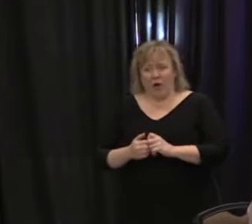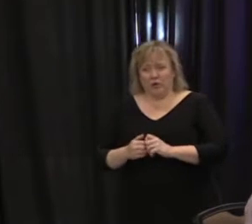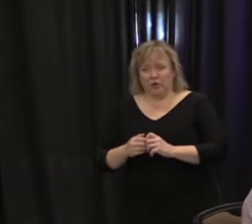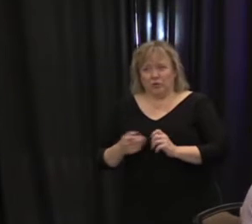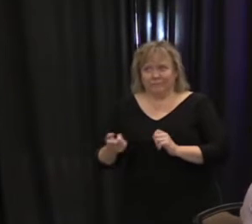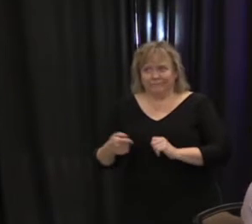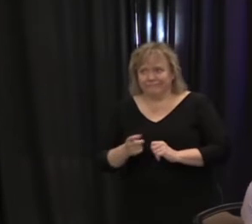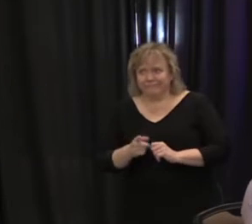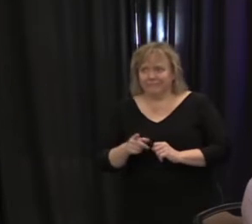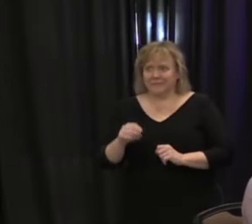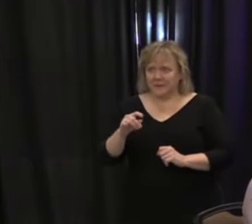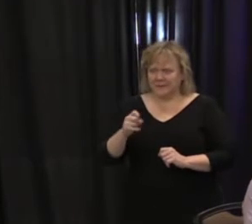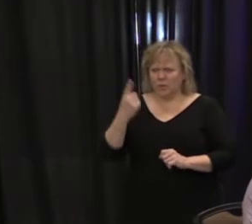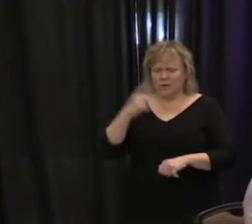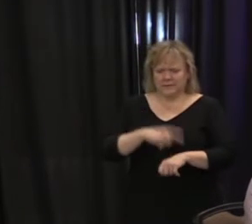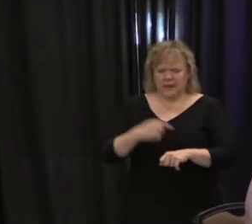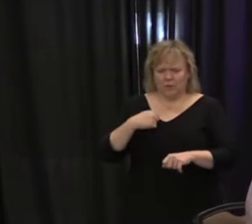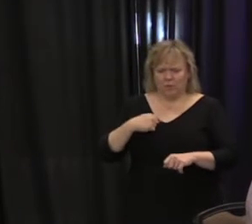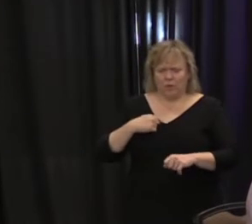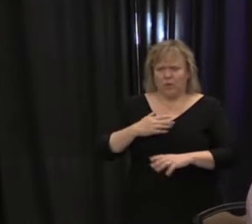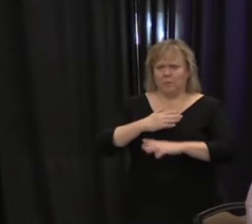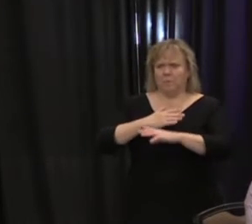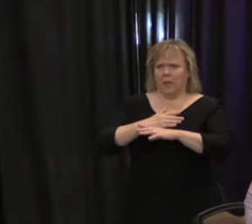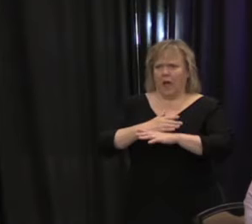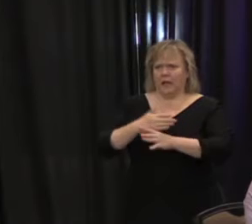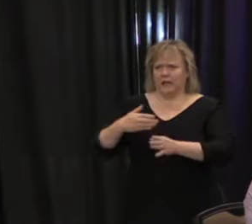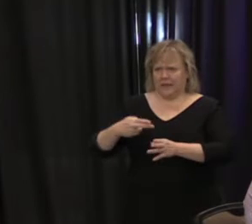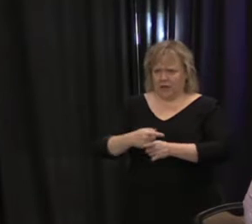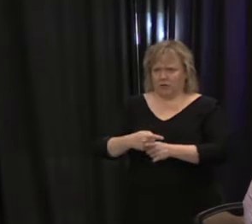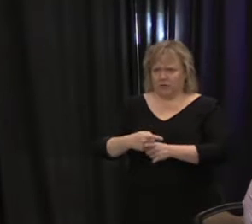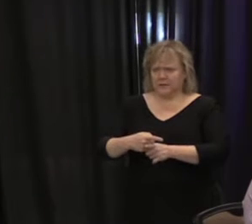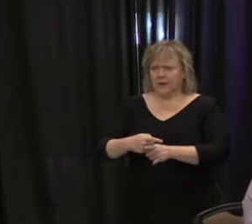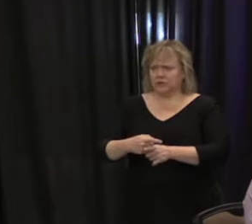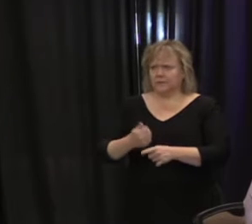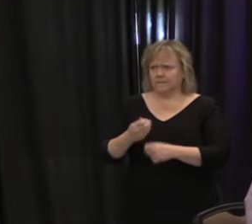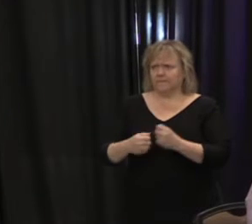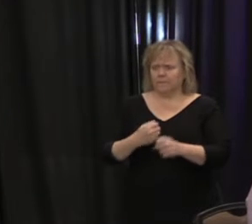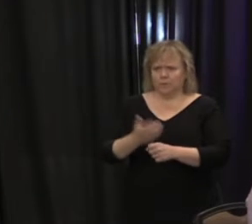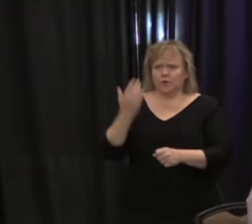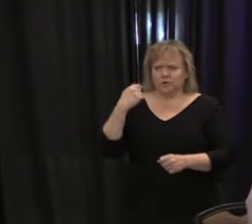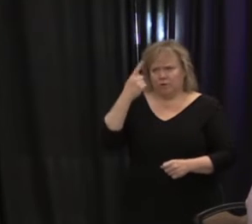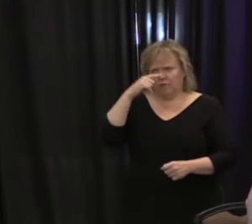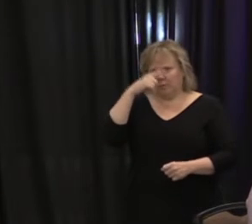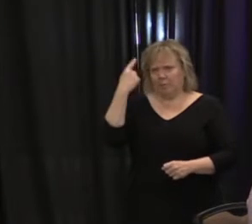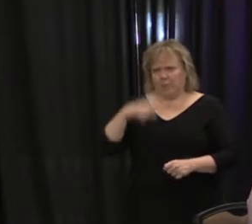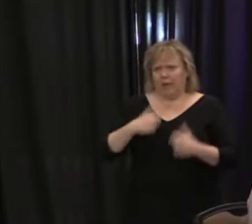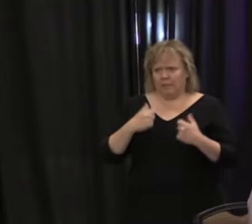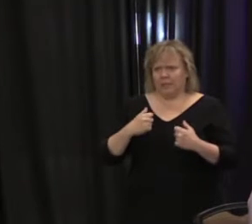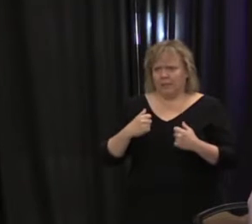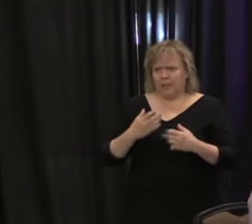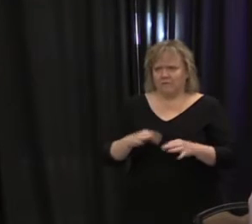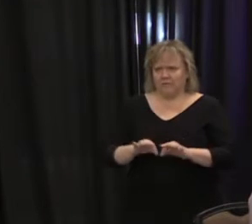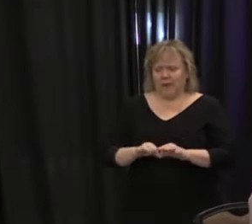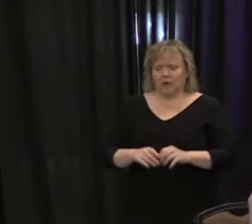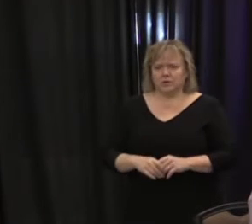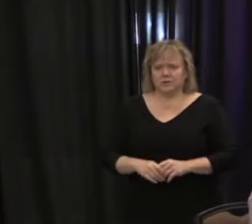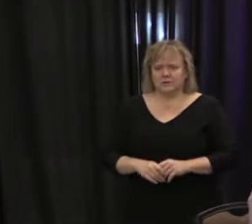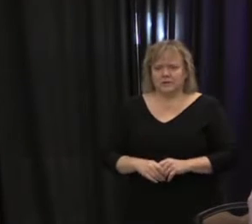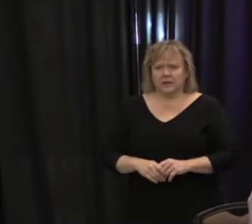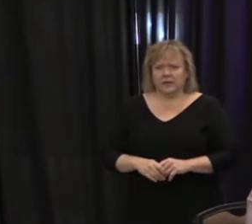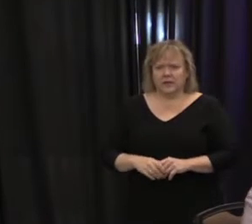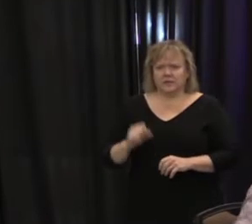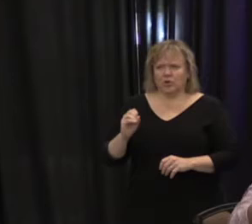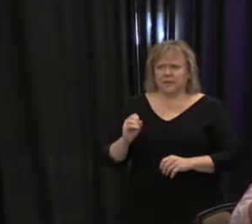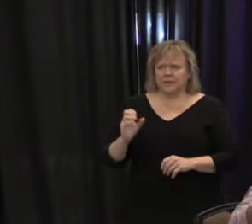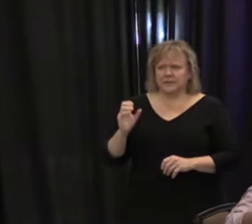with you, one time we were blocking the intersections for Black Lives Matter a couple of years ago, and it was this presumably cis-het black